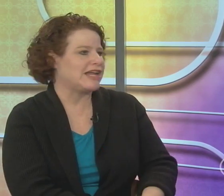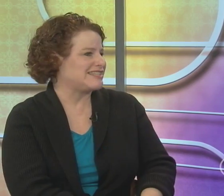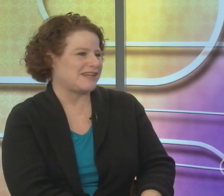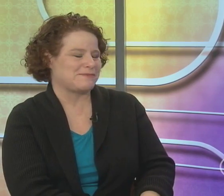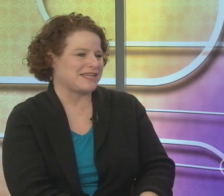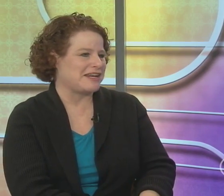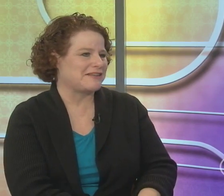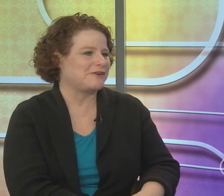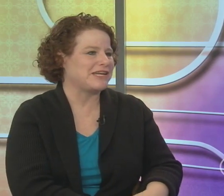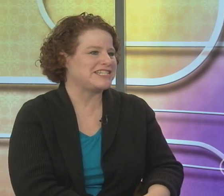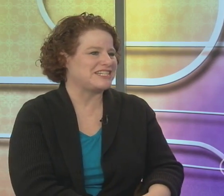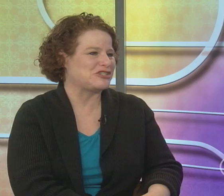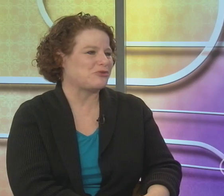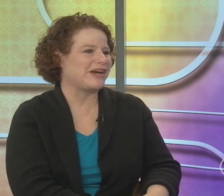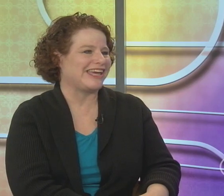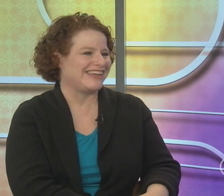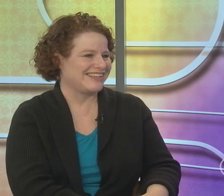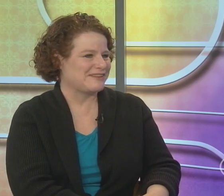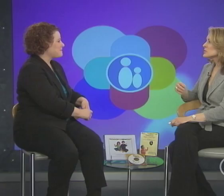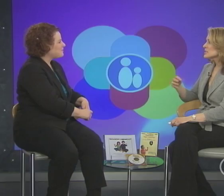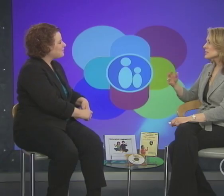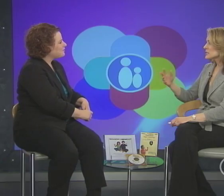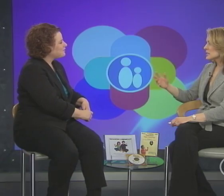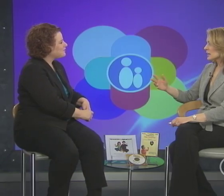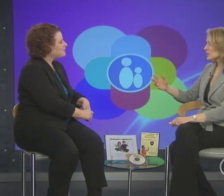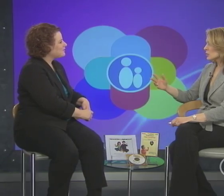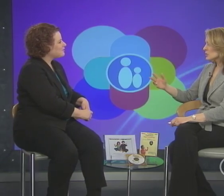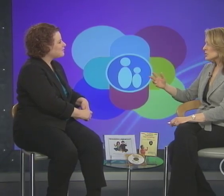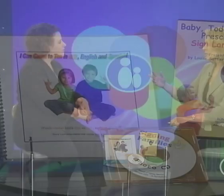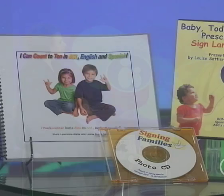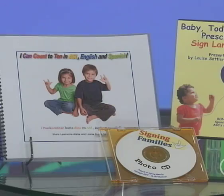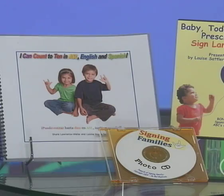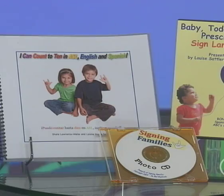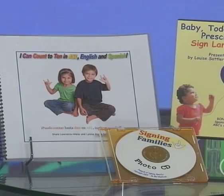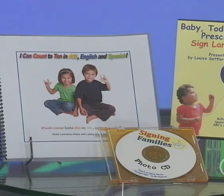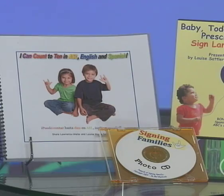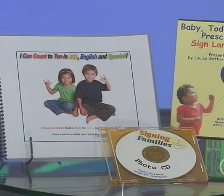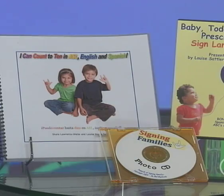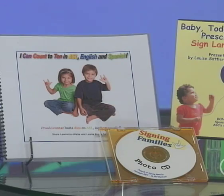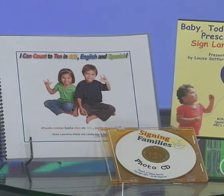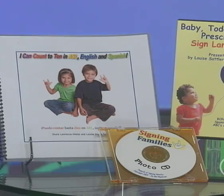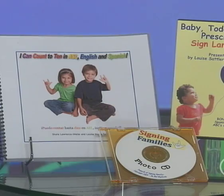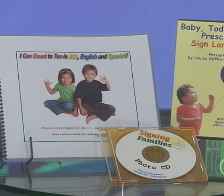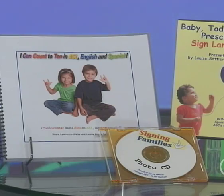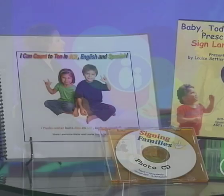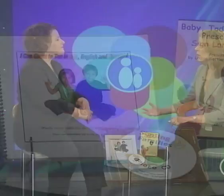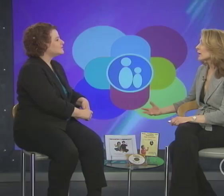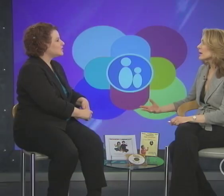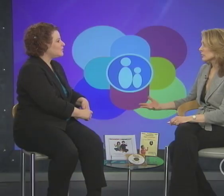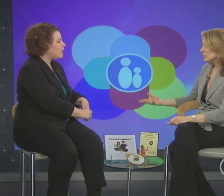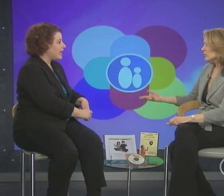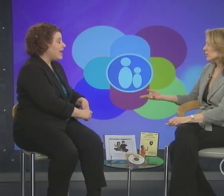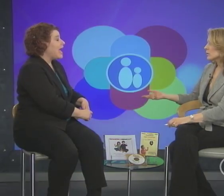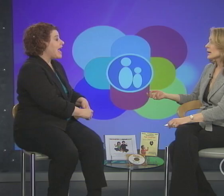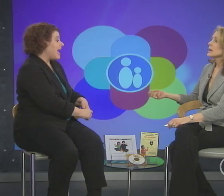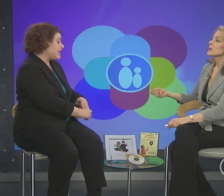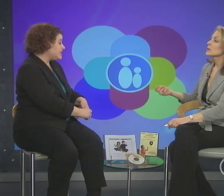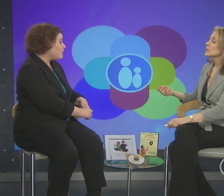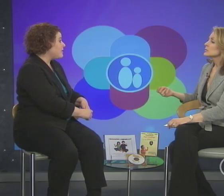not stopped signing, and they're 18 and 20. So use a DVD like yours, and also find a workshop in your area. Right. Okay. And I tell parents